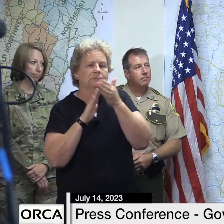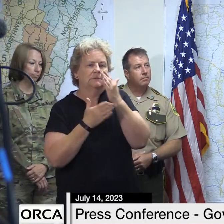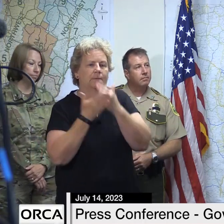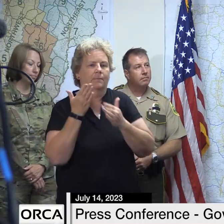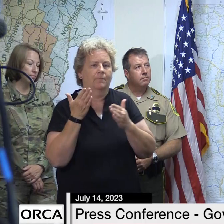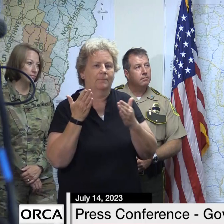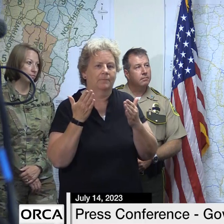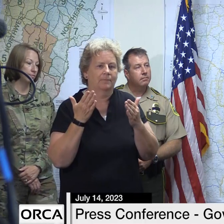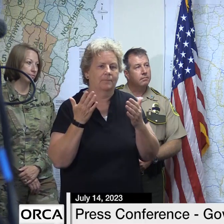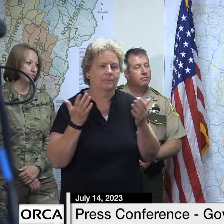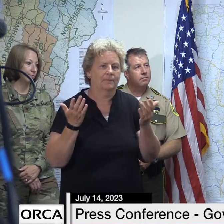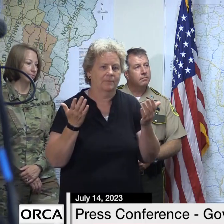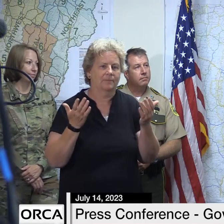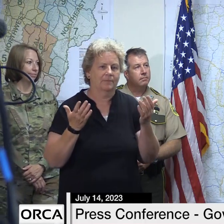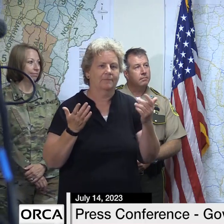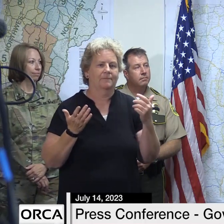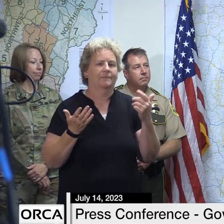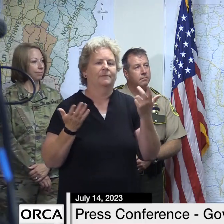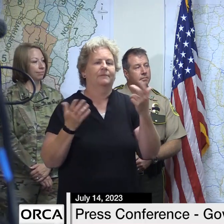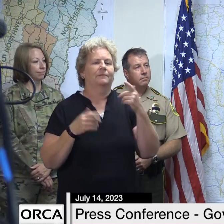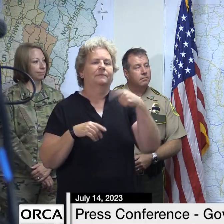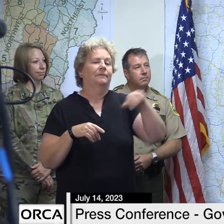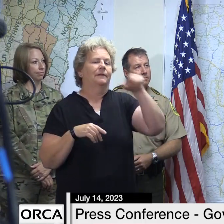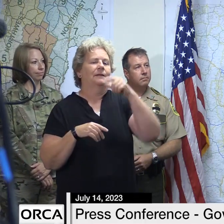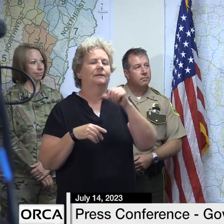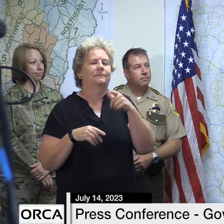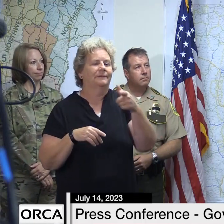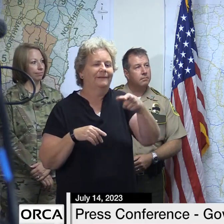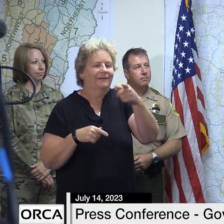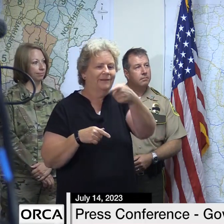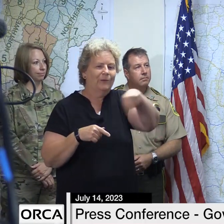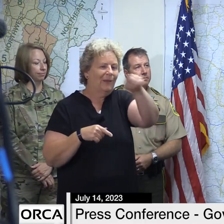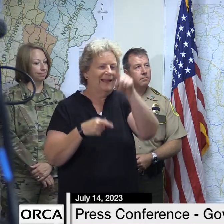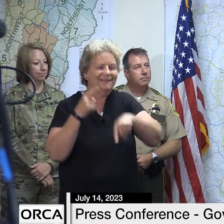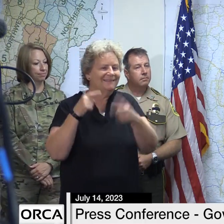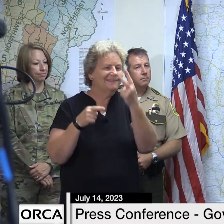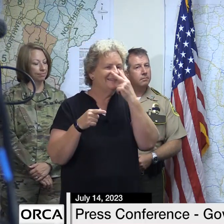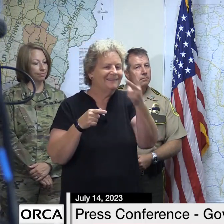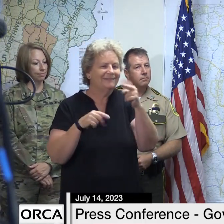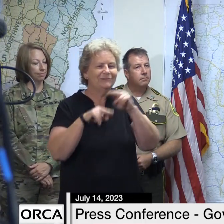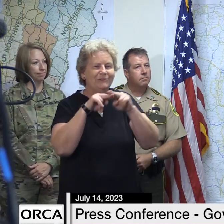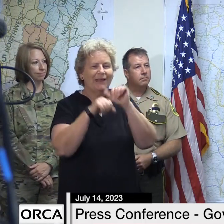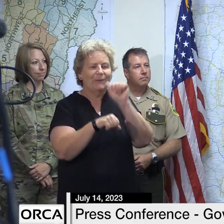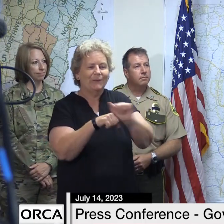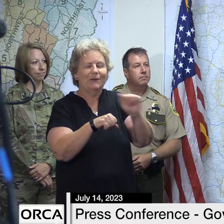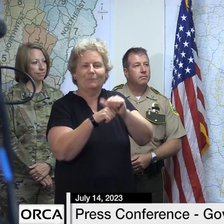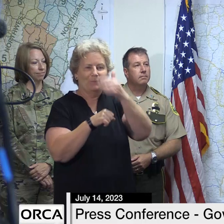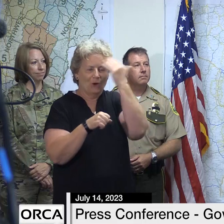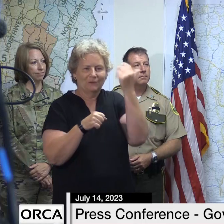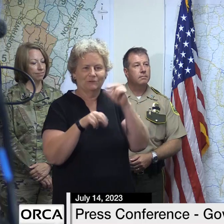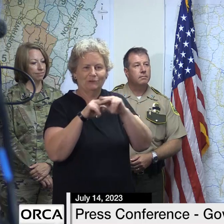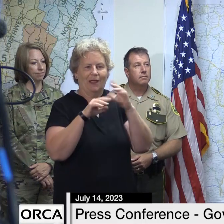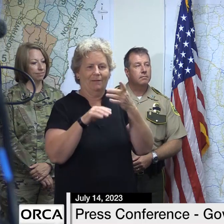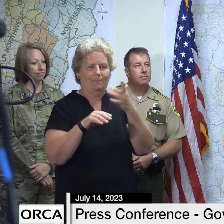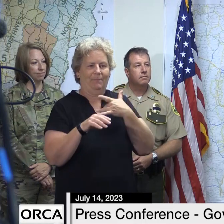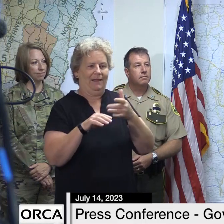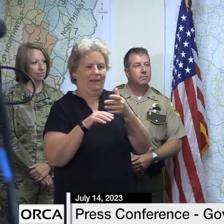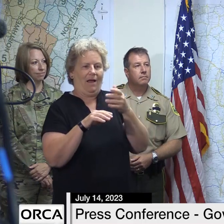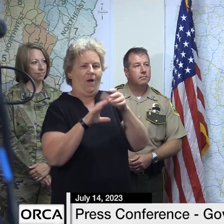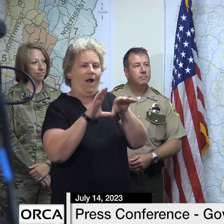going on railroads because they're often in the middle of nowhere. But the effort that's been put